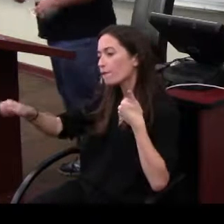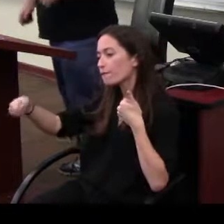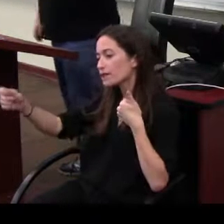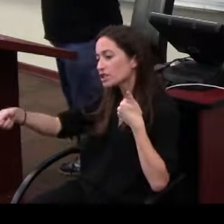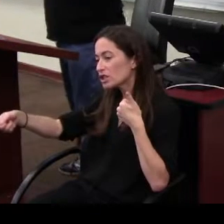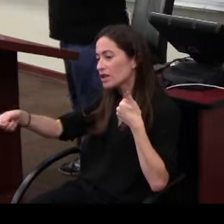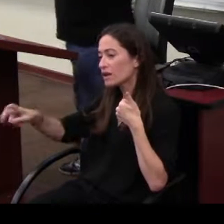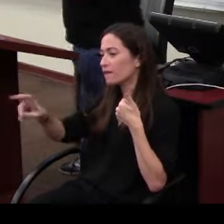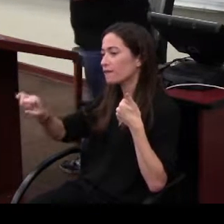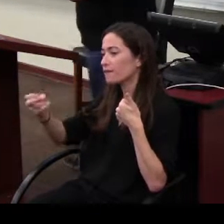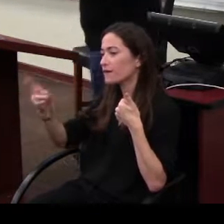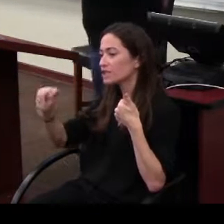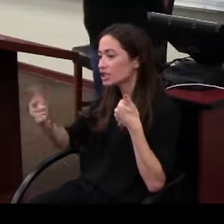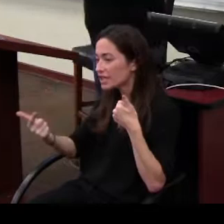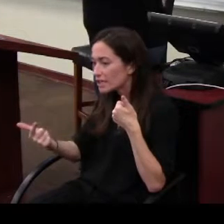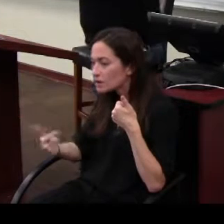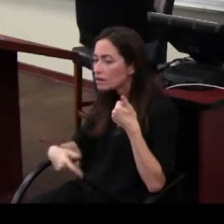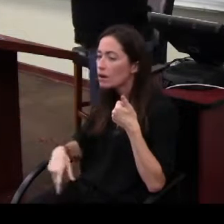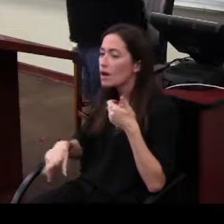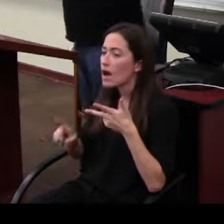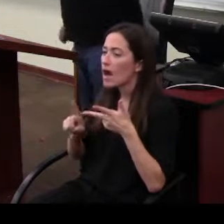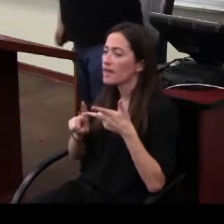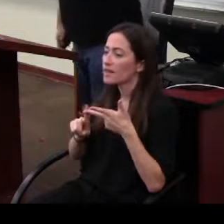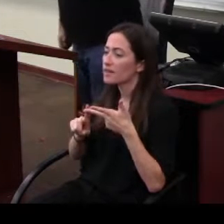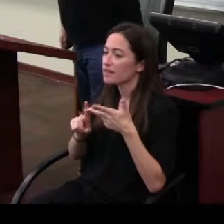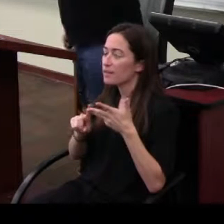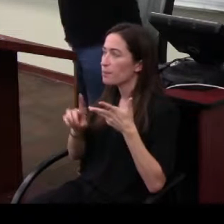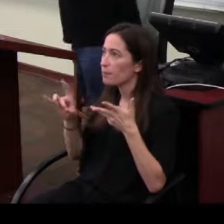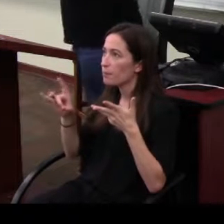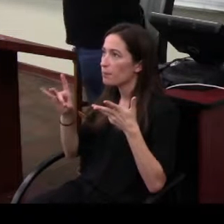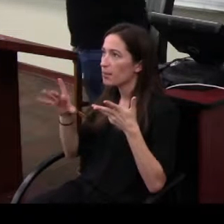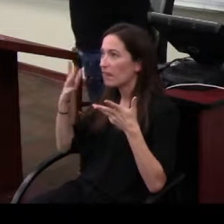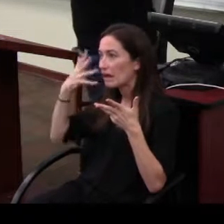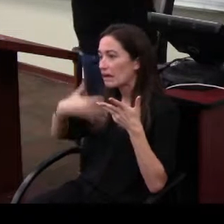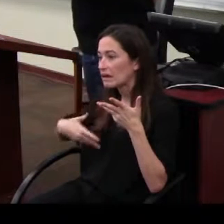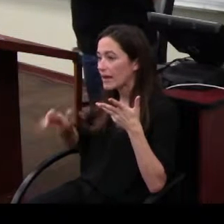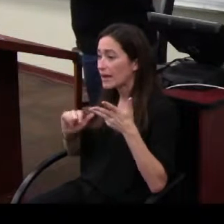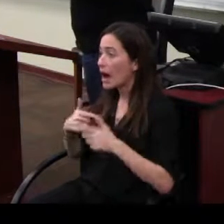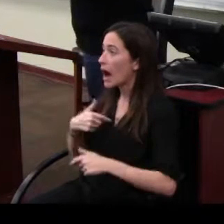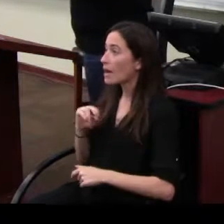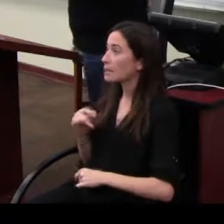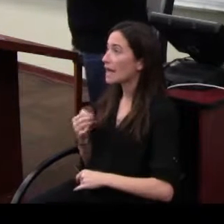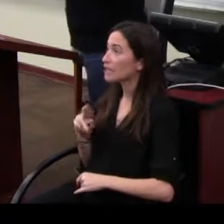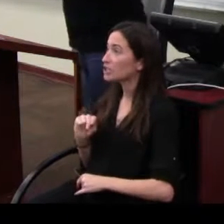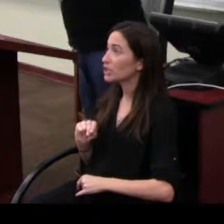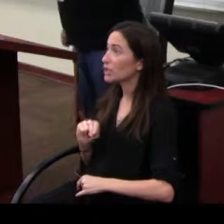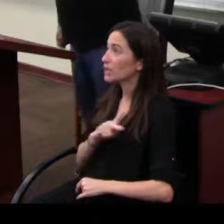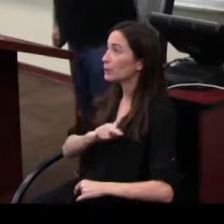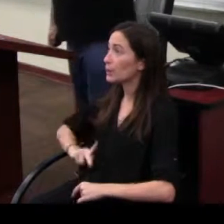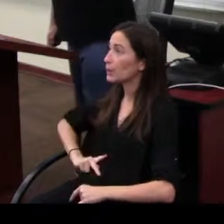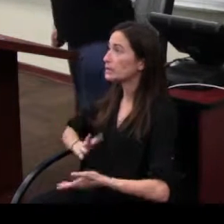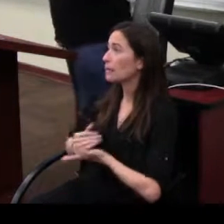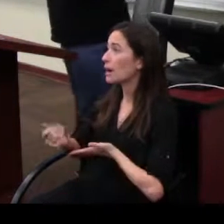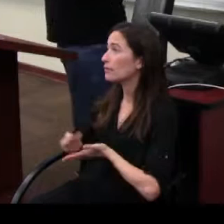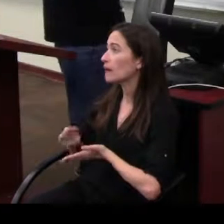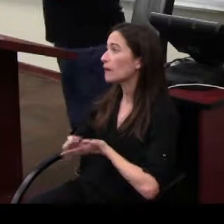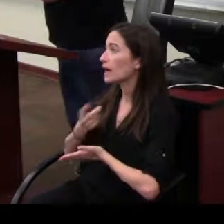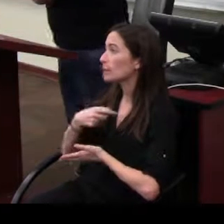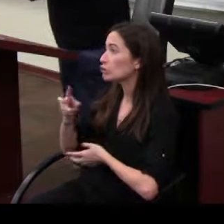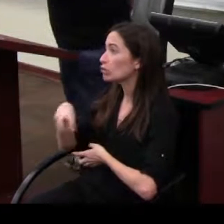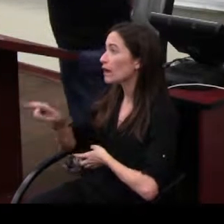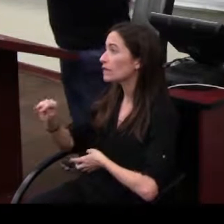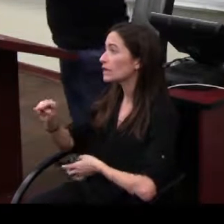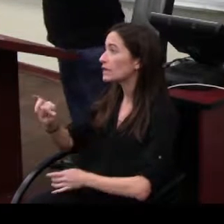vishing, your smishing. And then, of course, the pathetic stuff, like I'm a Nigerian prince, and I'm out of money while traveling in